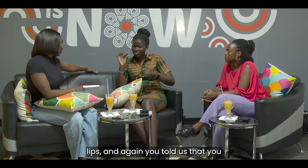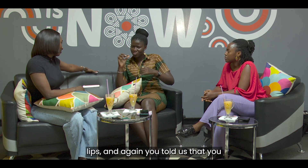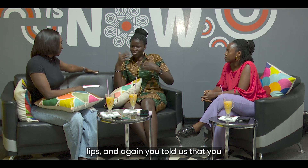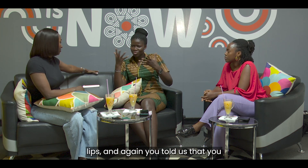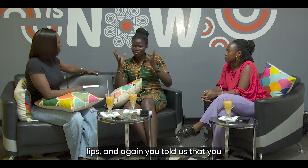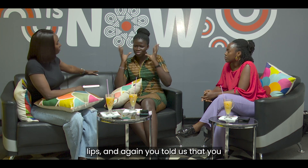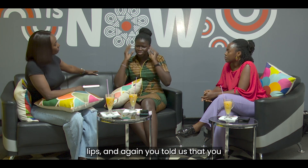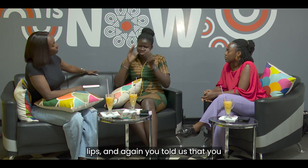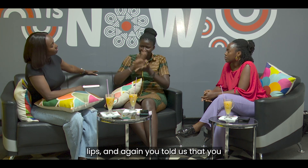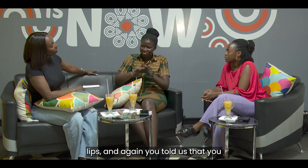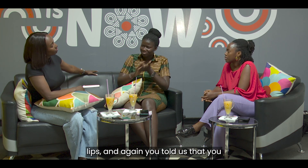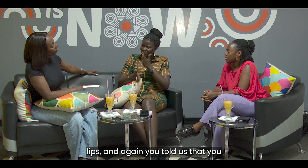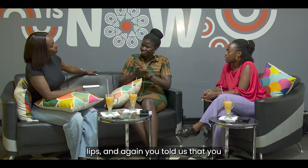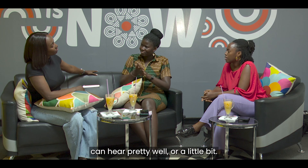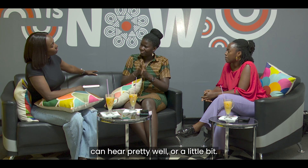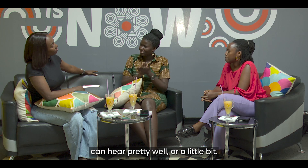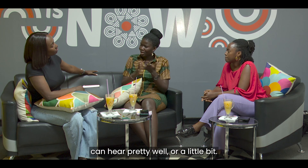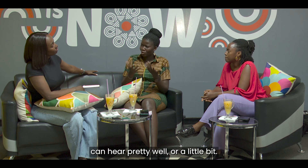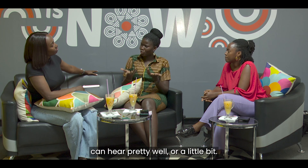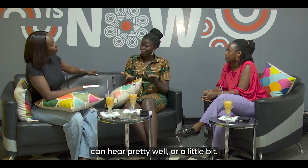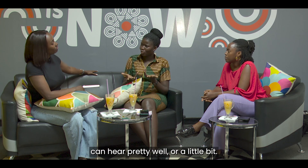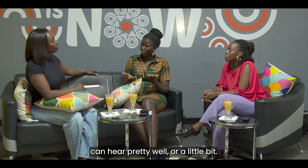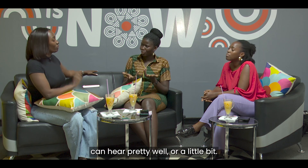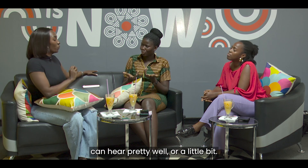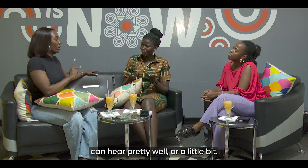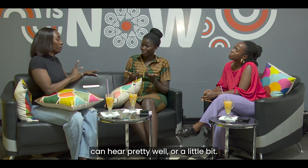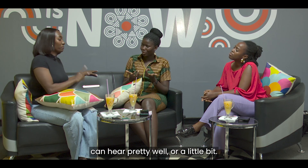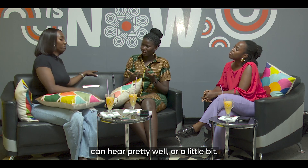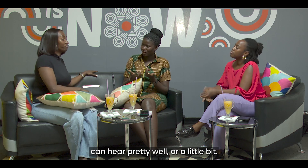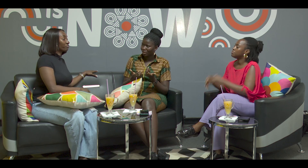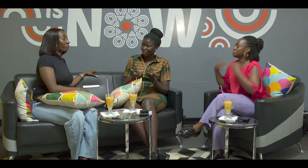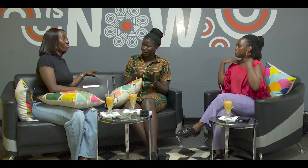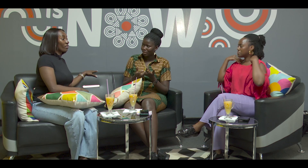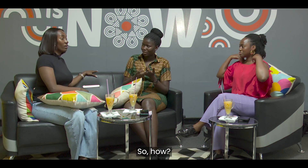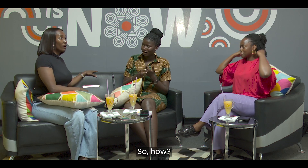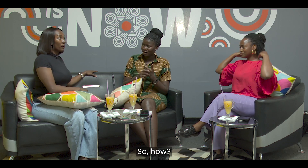and again you told us that you can hear pretty well or a little bit. So how?